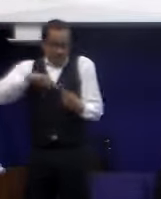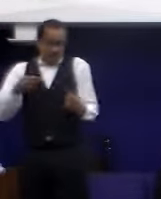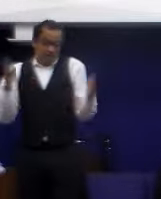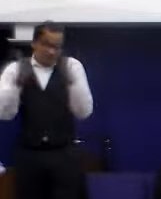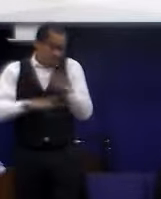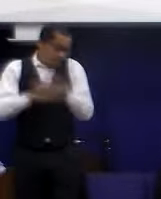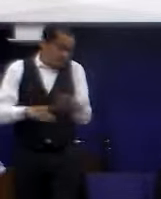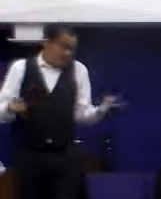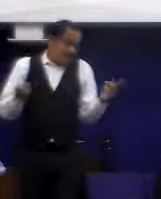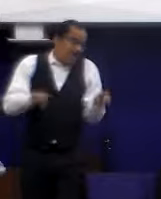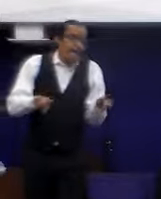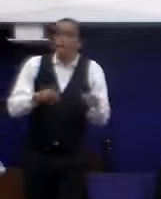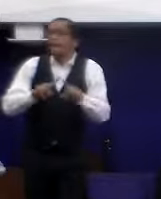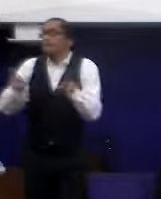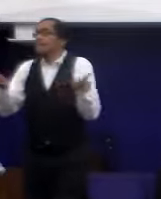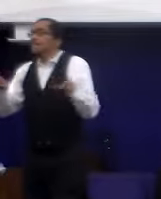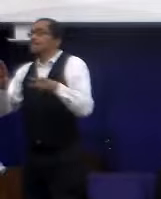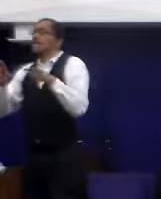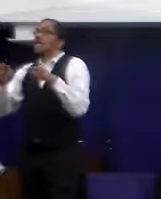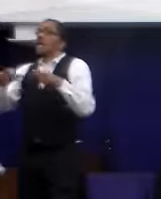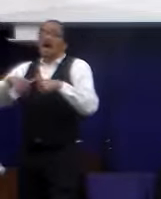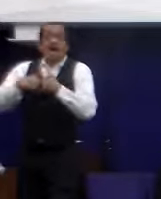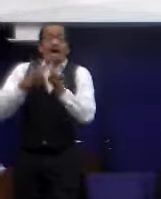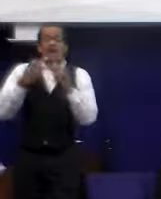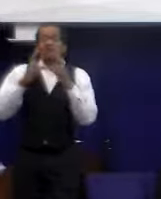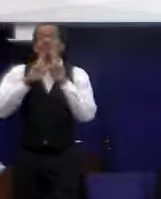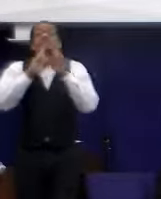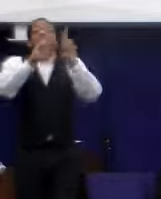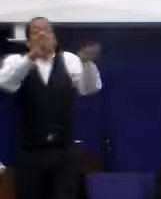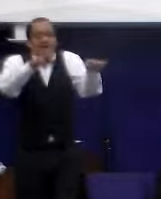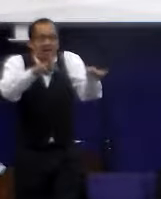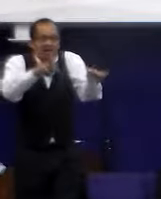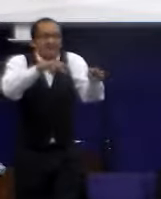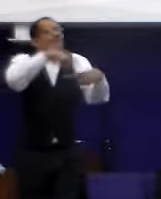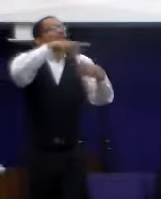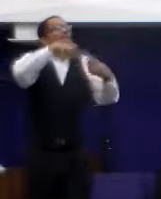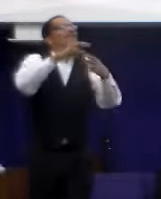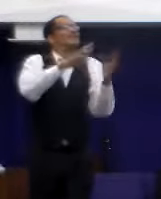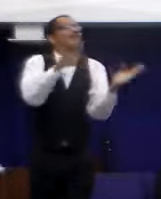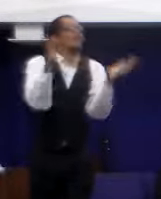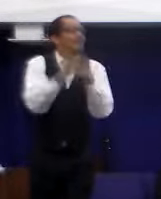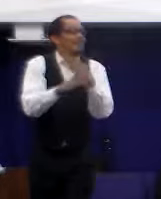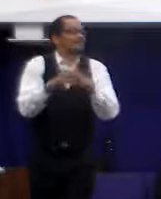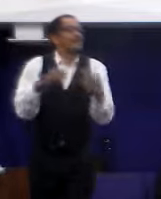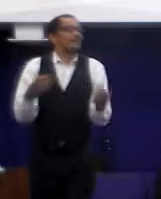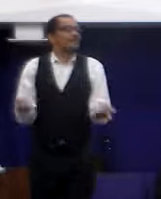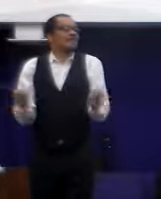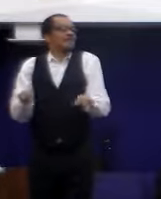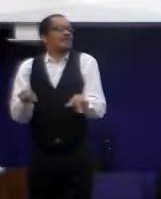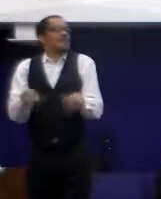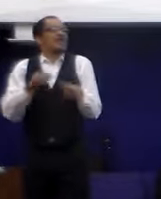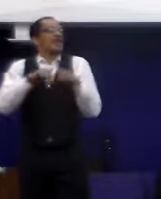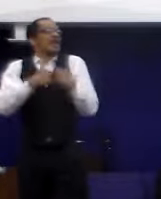how should we respond when the storm comes? How are you going to respond when the storm comes?